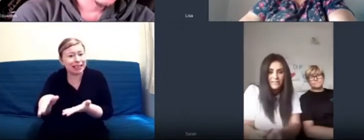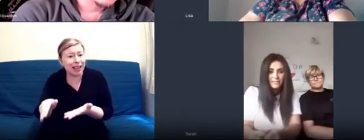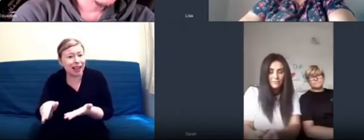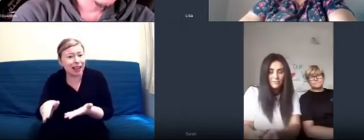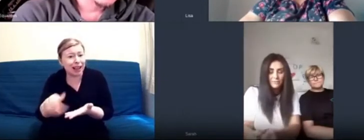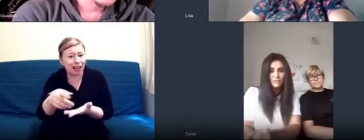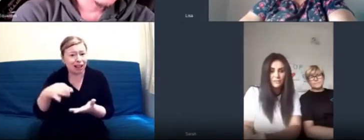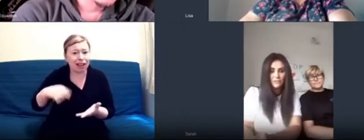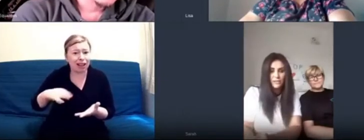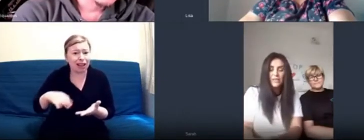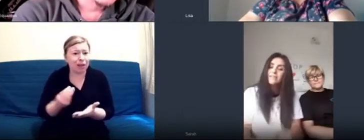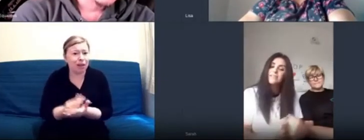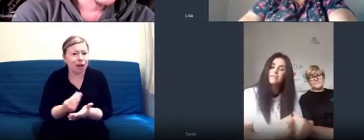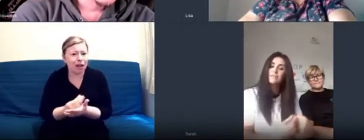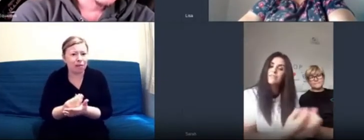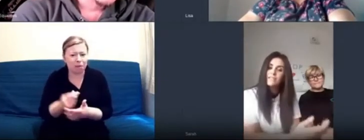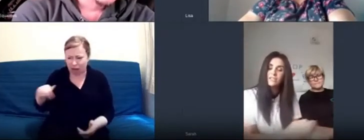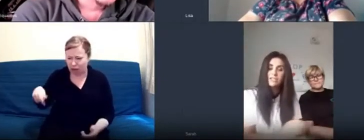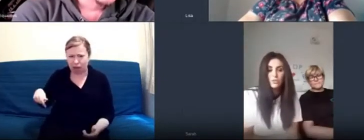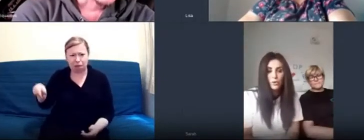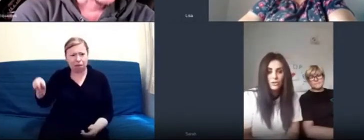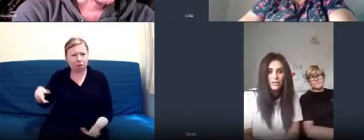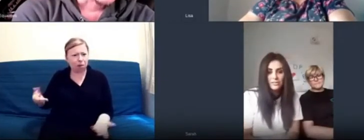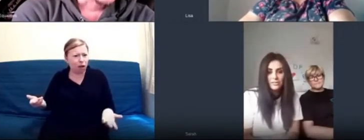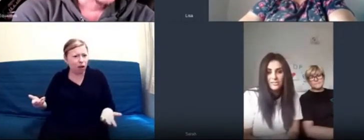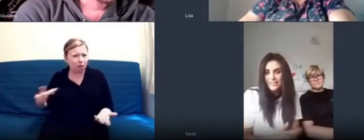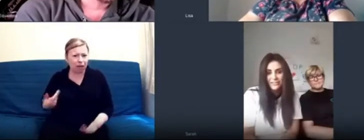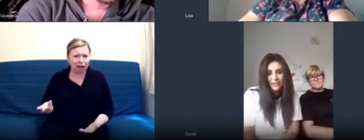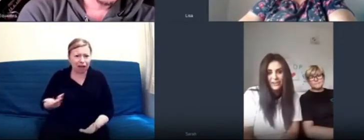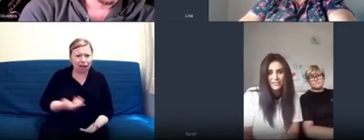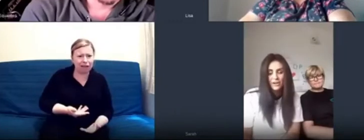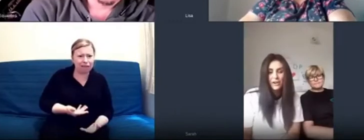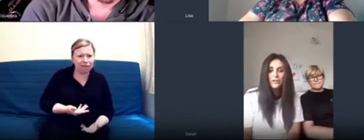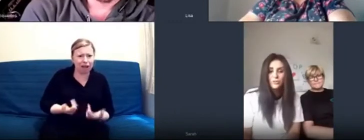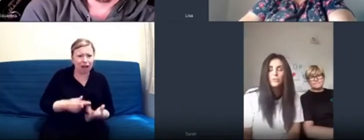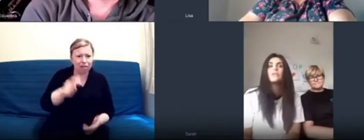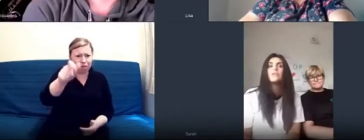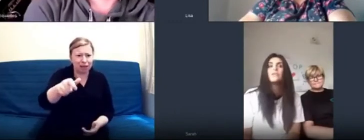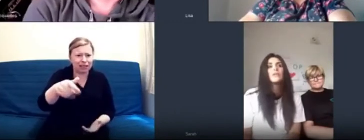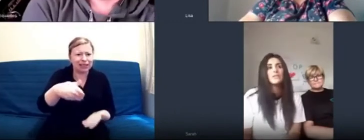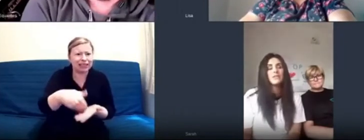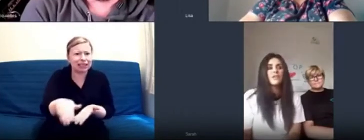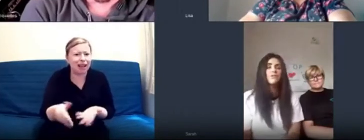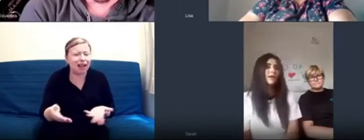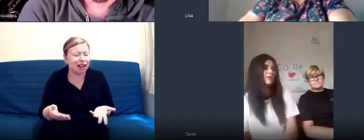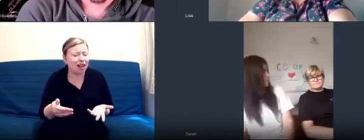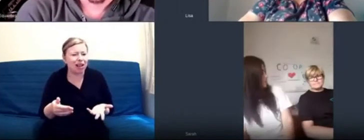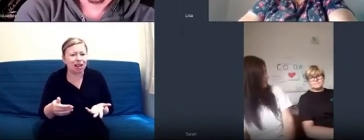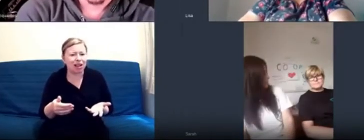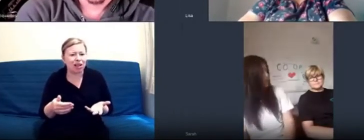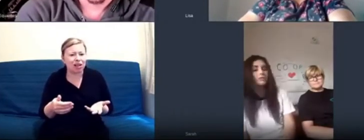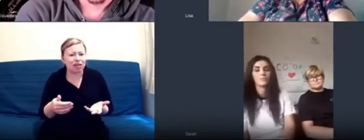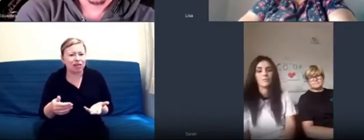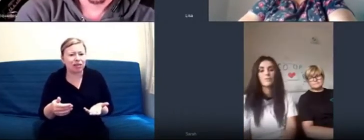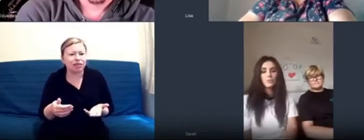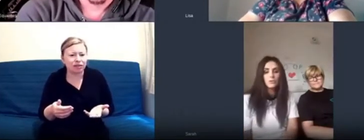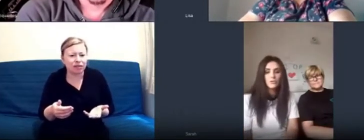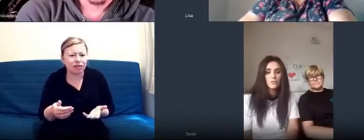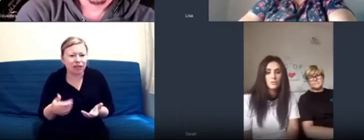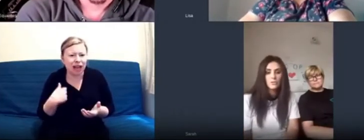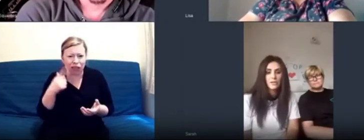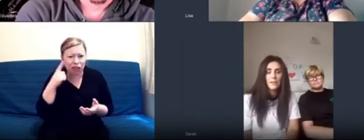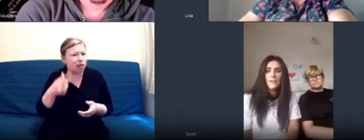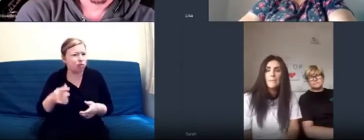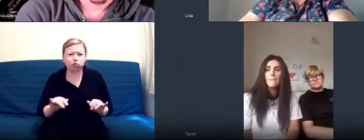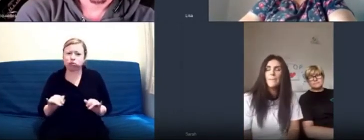these people that have gifted items to us for free and then somebody potentially just go on and sell it right under our nose, which I felt if we had gone public with, people